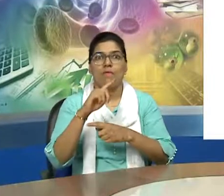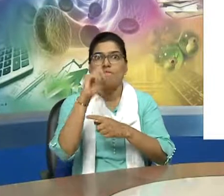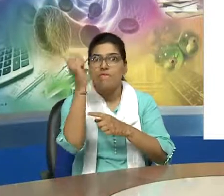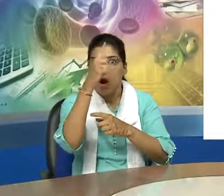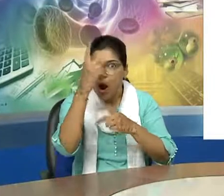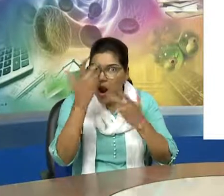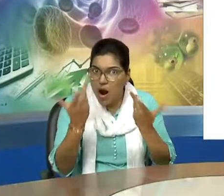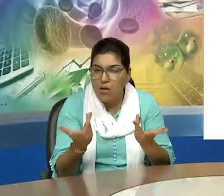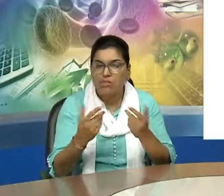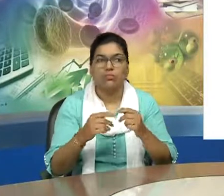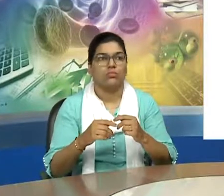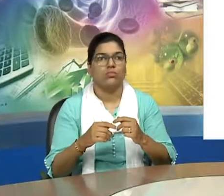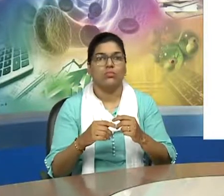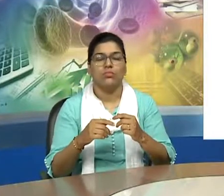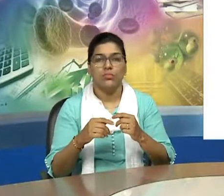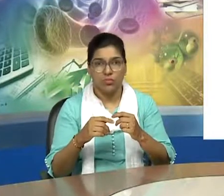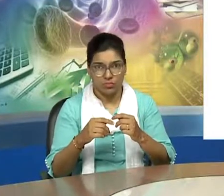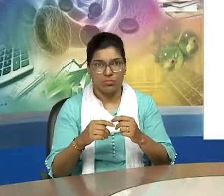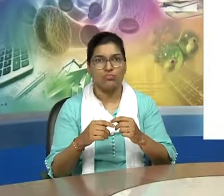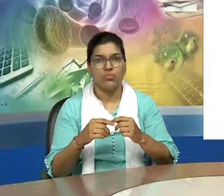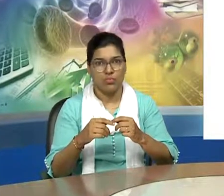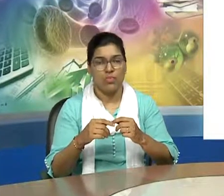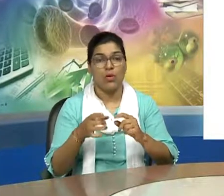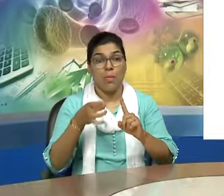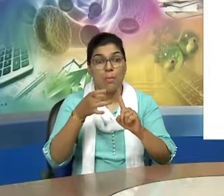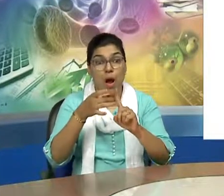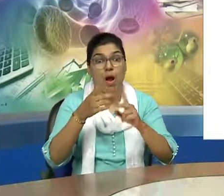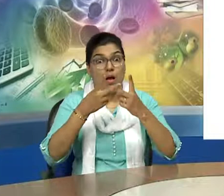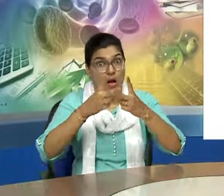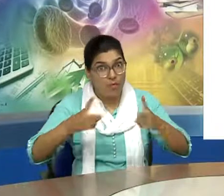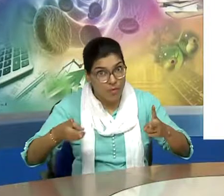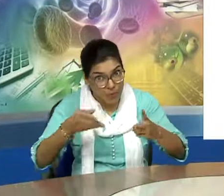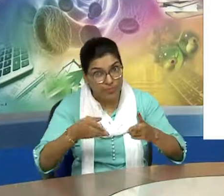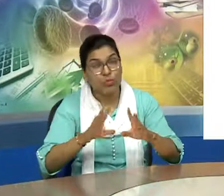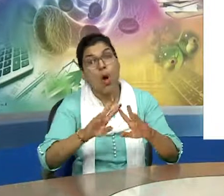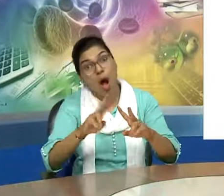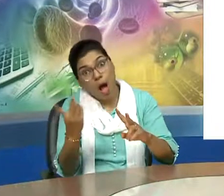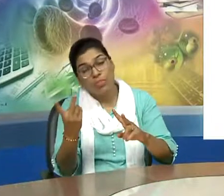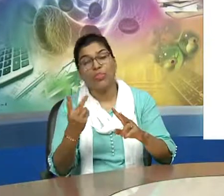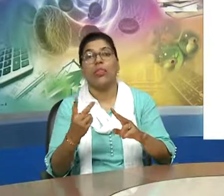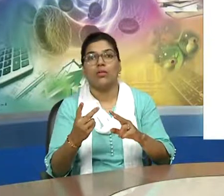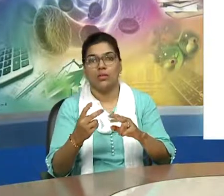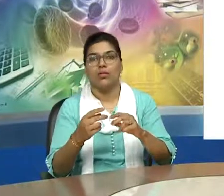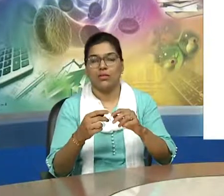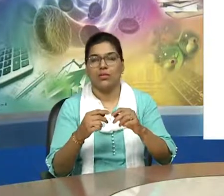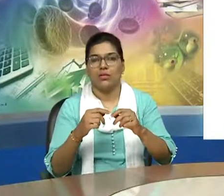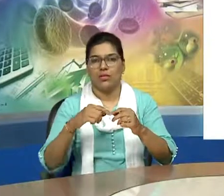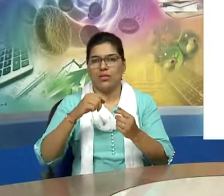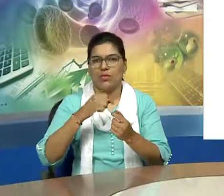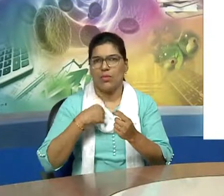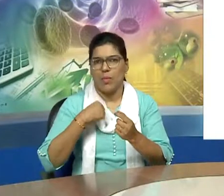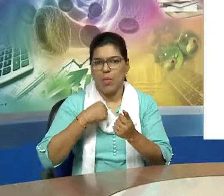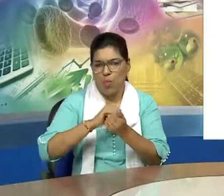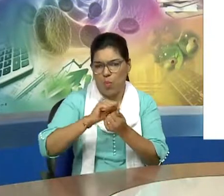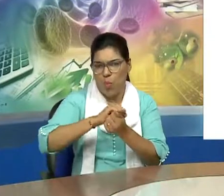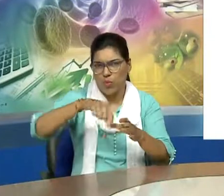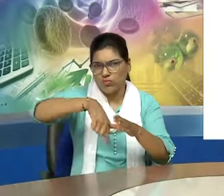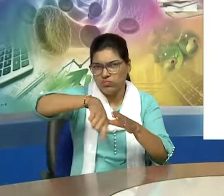make so many items from those metal items like AC, fridge, different